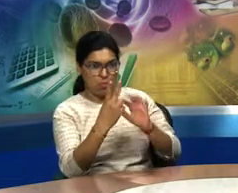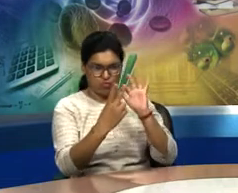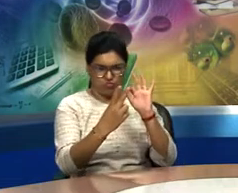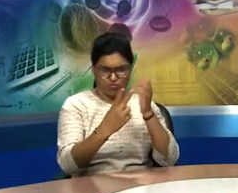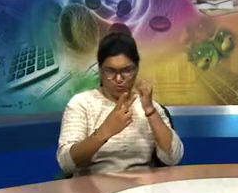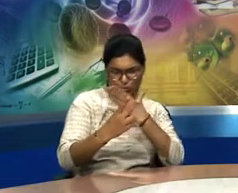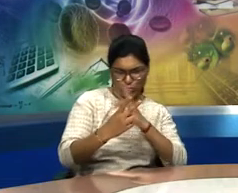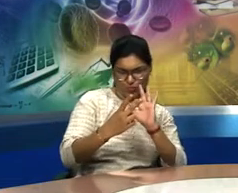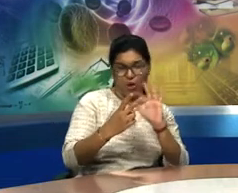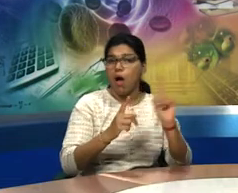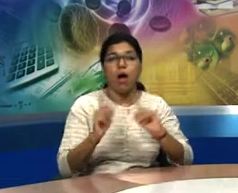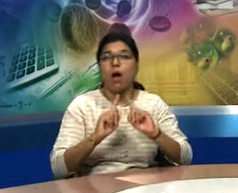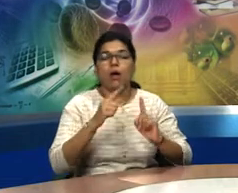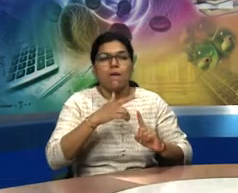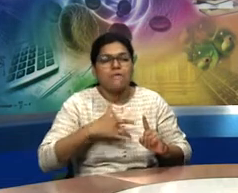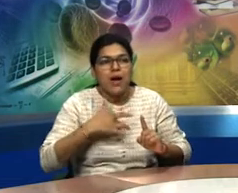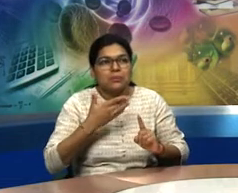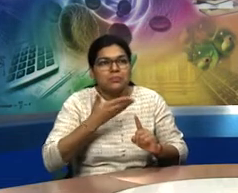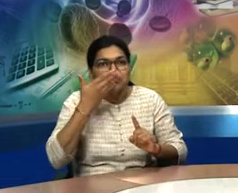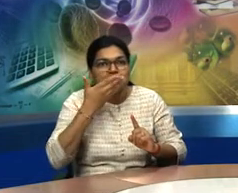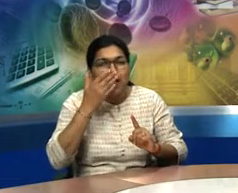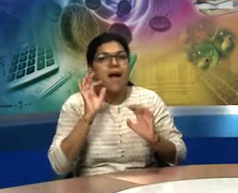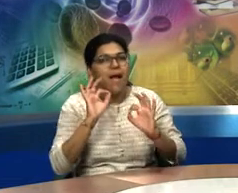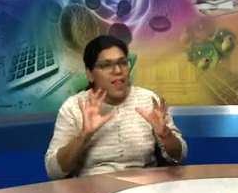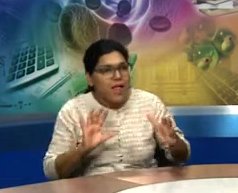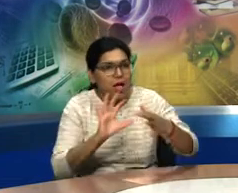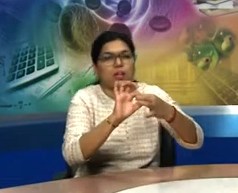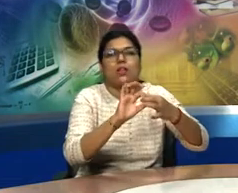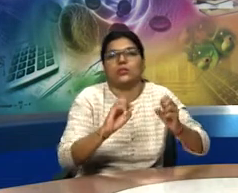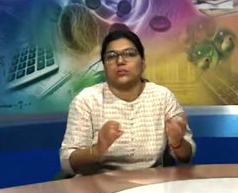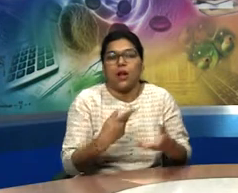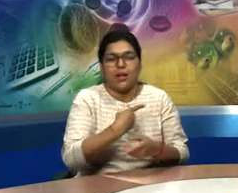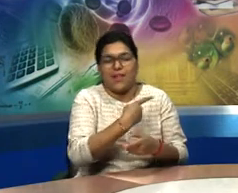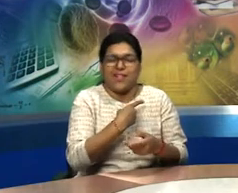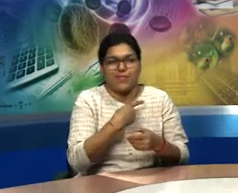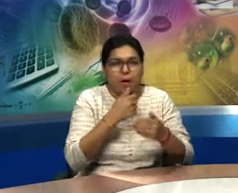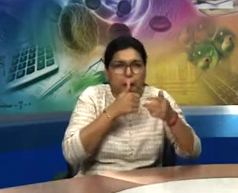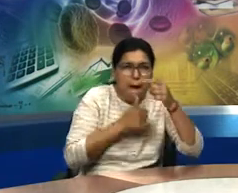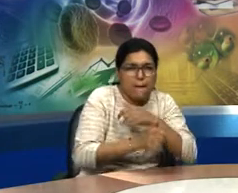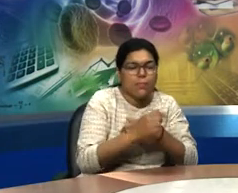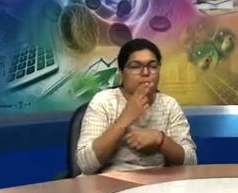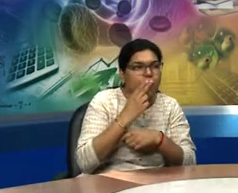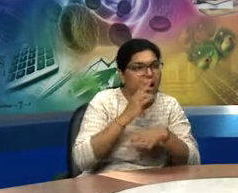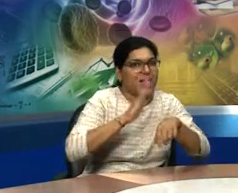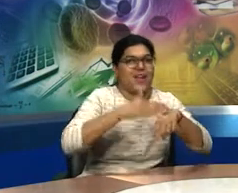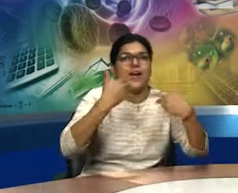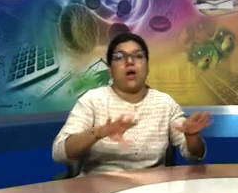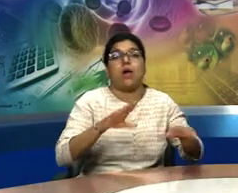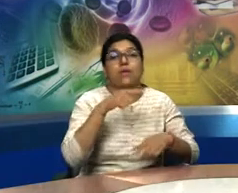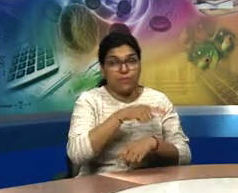smoking, not because the smoking was good, but the